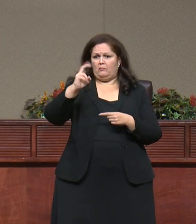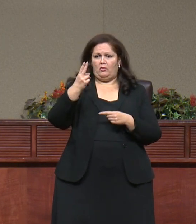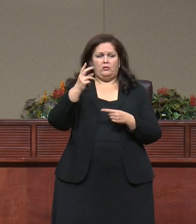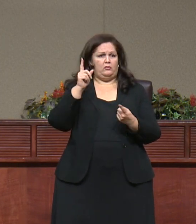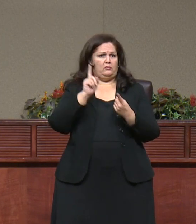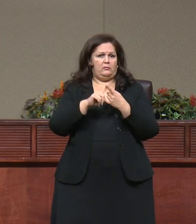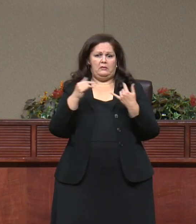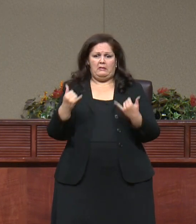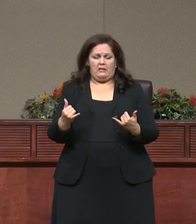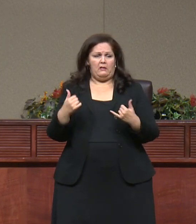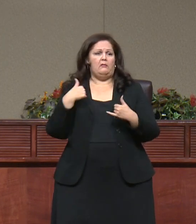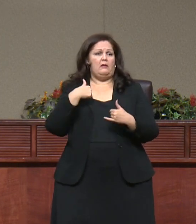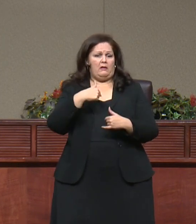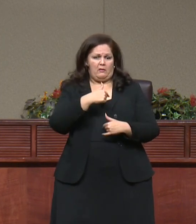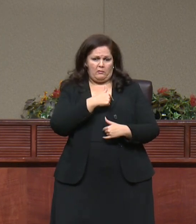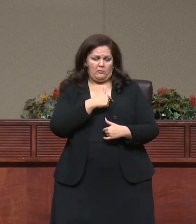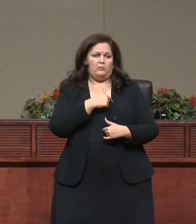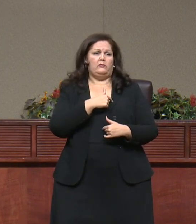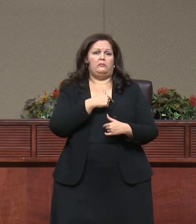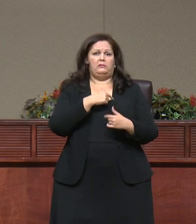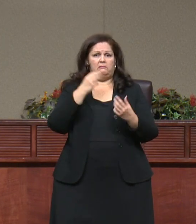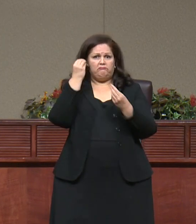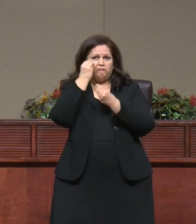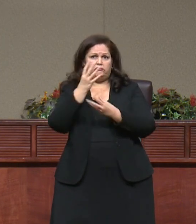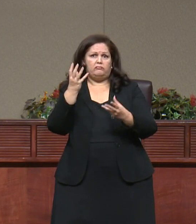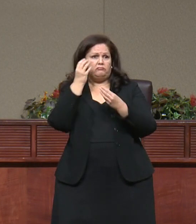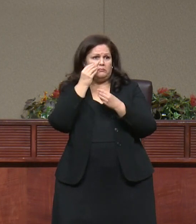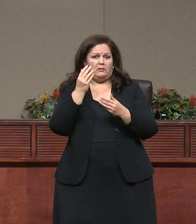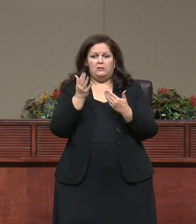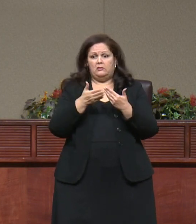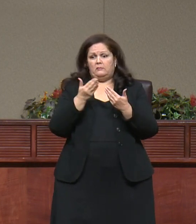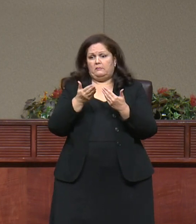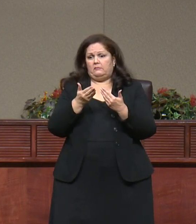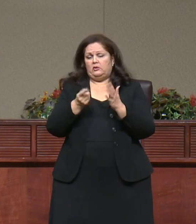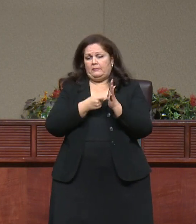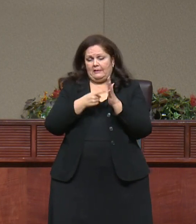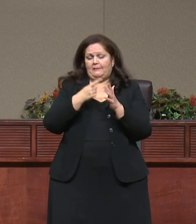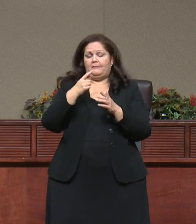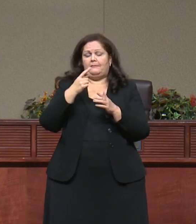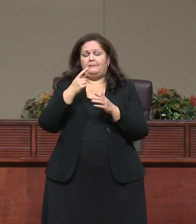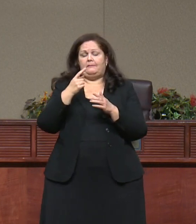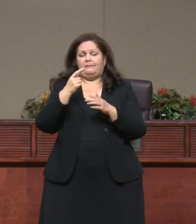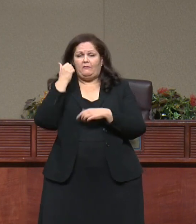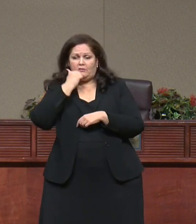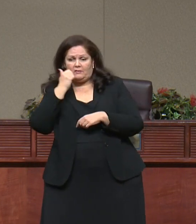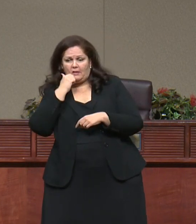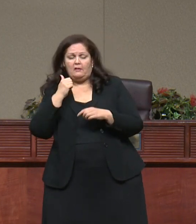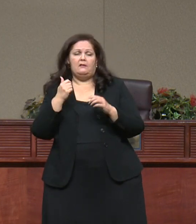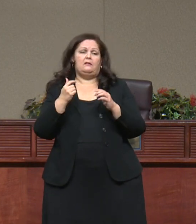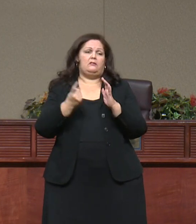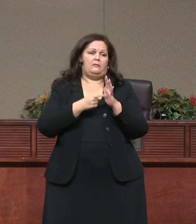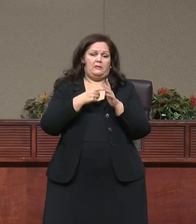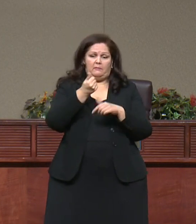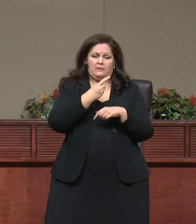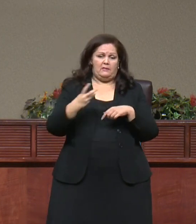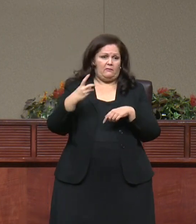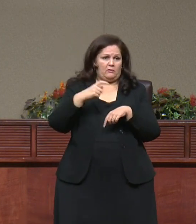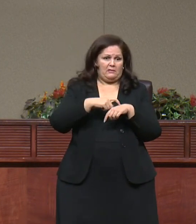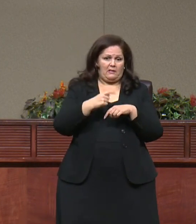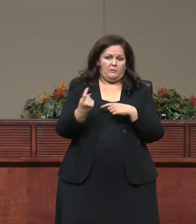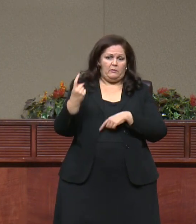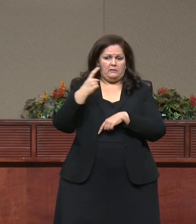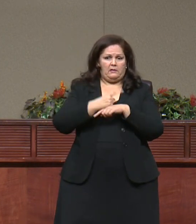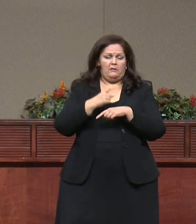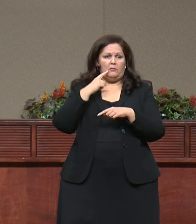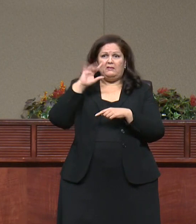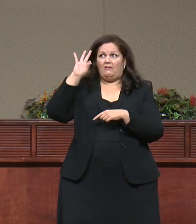do communicate daily, sometimes many times a day, with the Florida Department of Emergency Management.